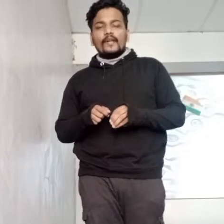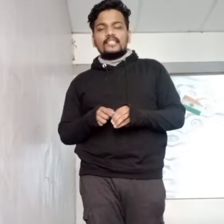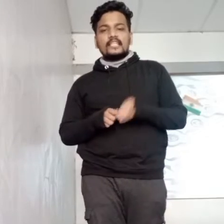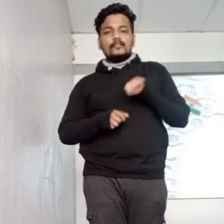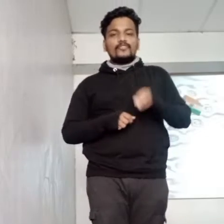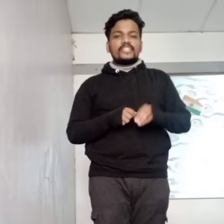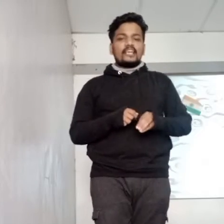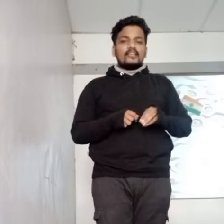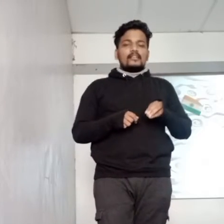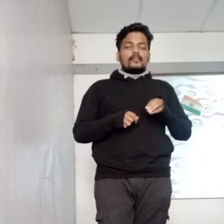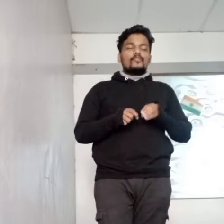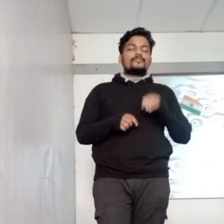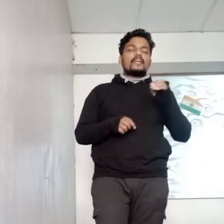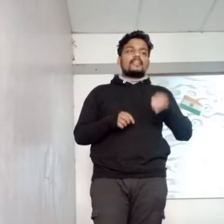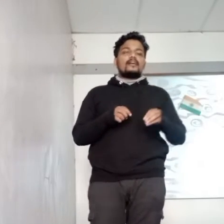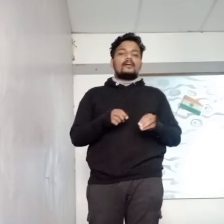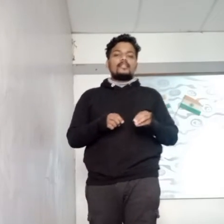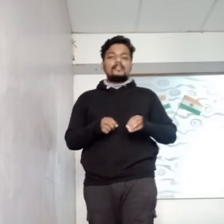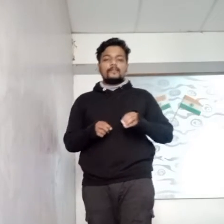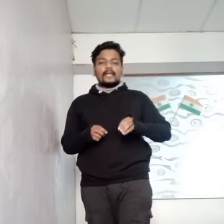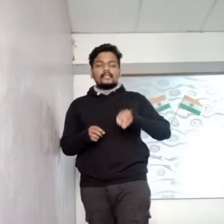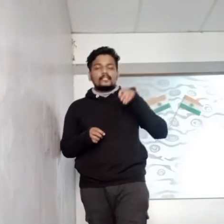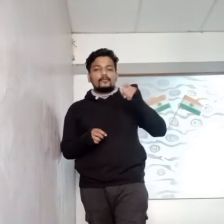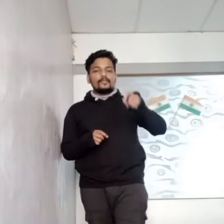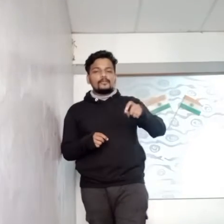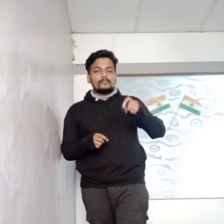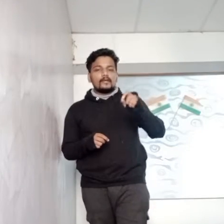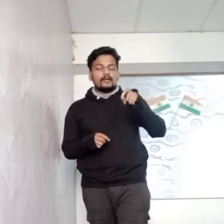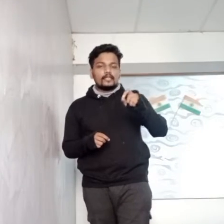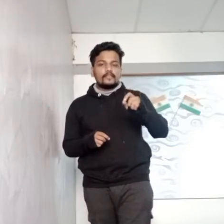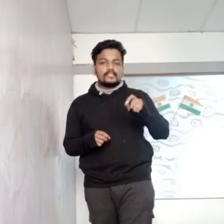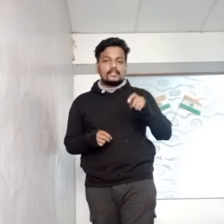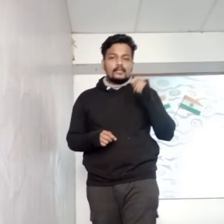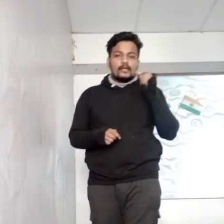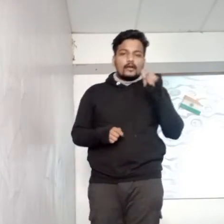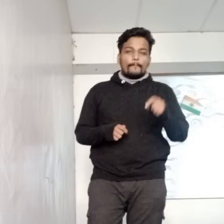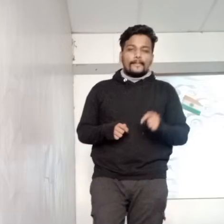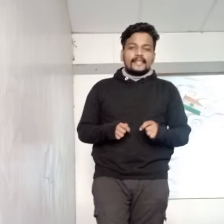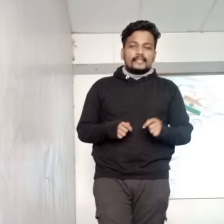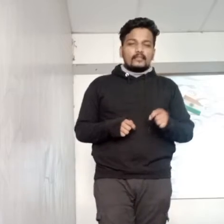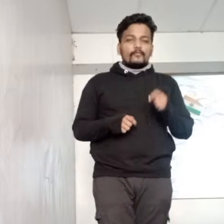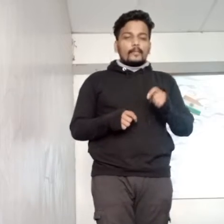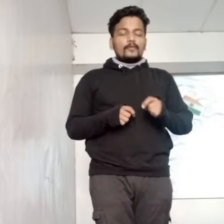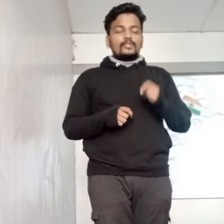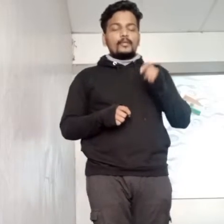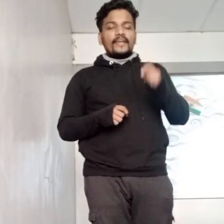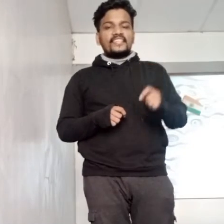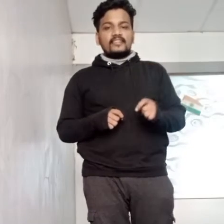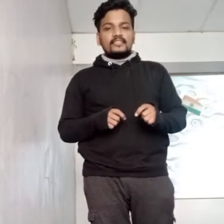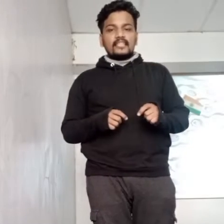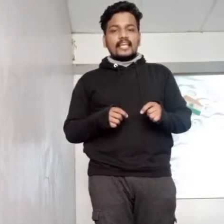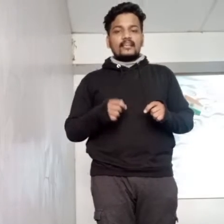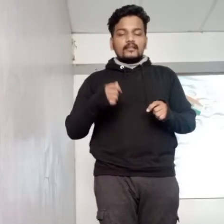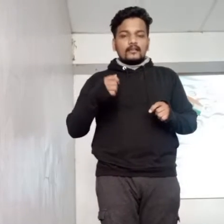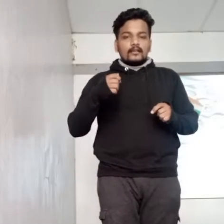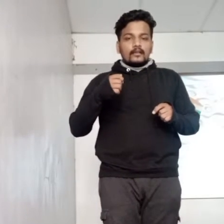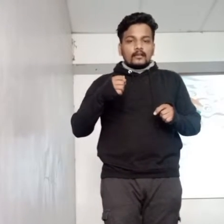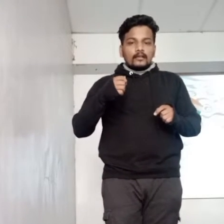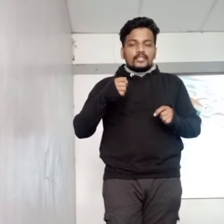operation which we are done by giving the method, by using the methods like